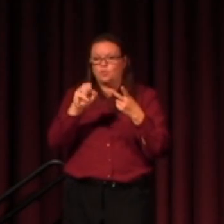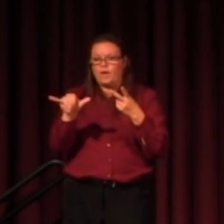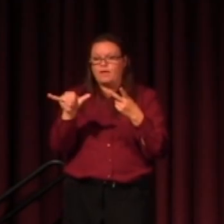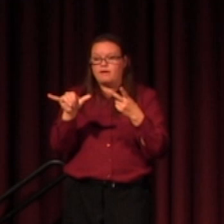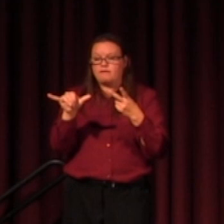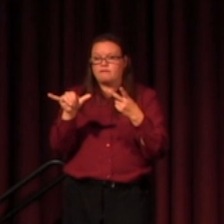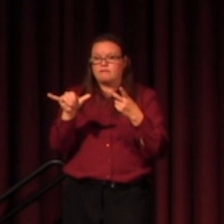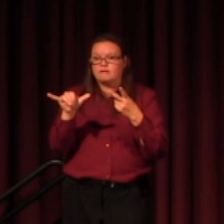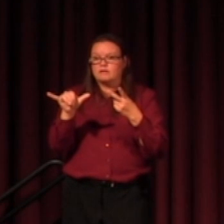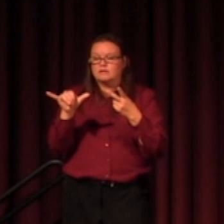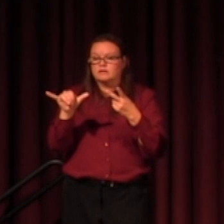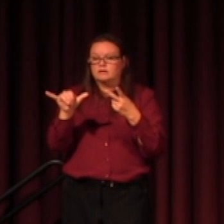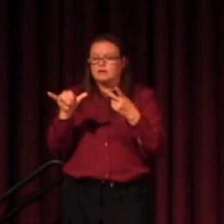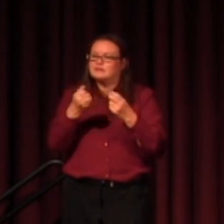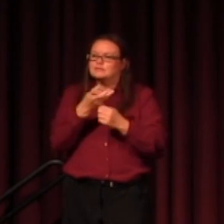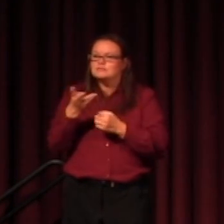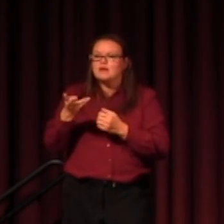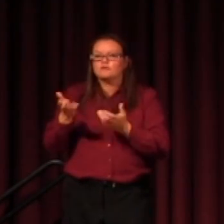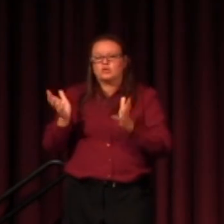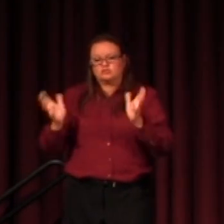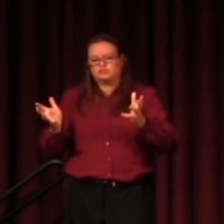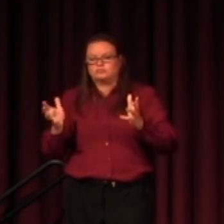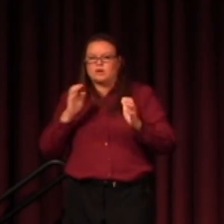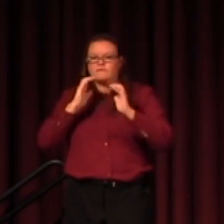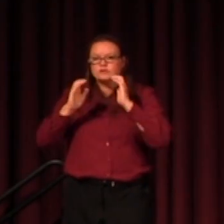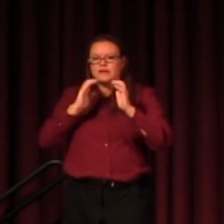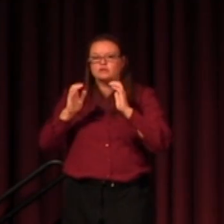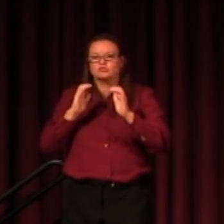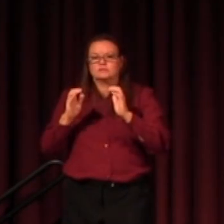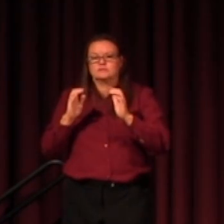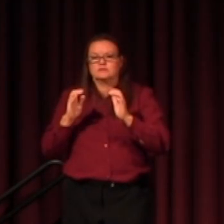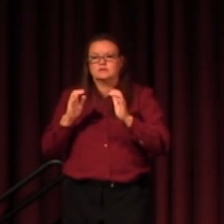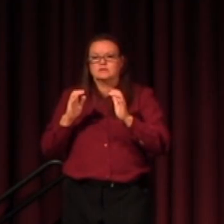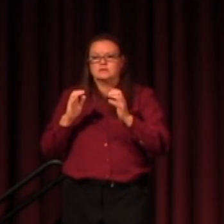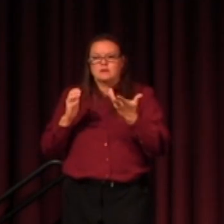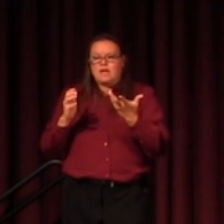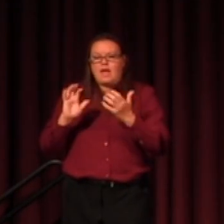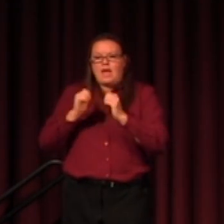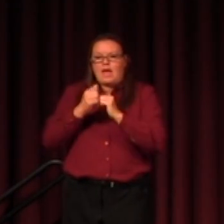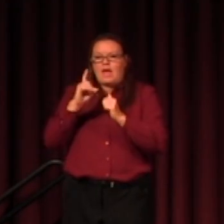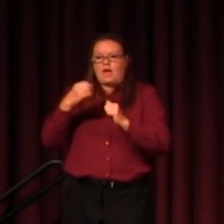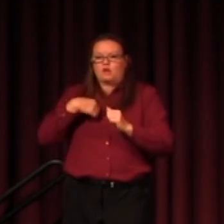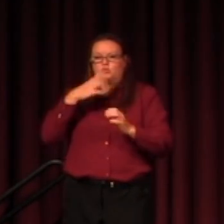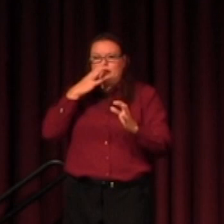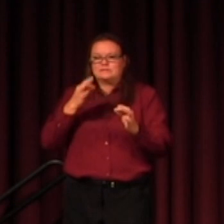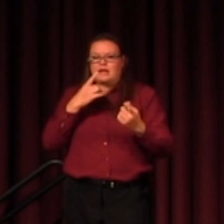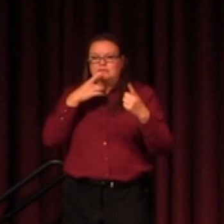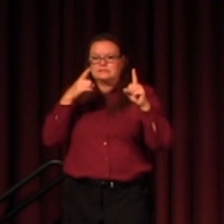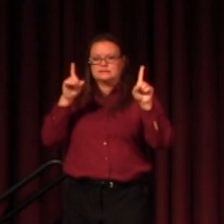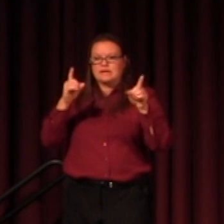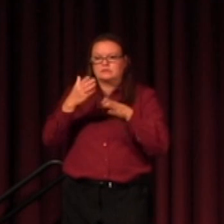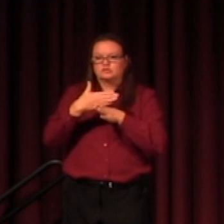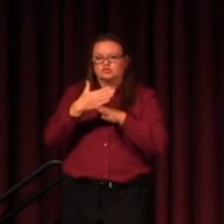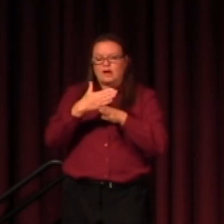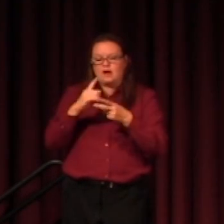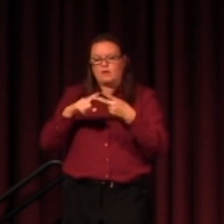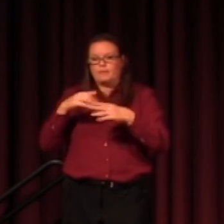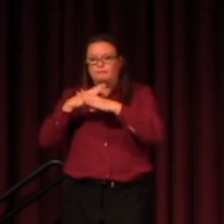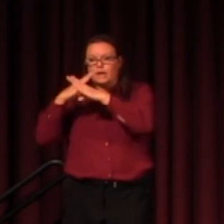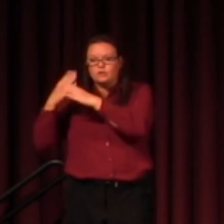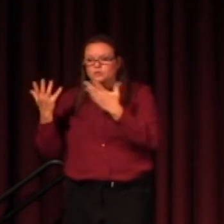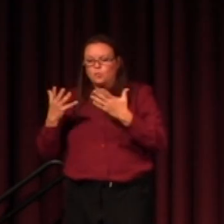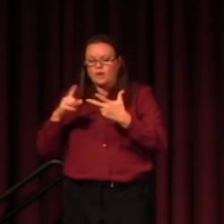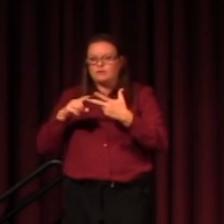A series of conversations bringing people to the table to say, what do we got to do to build a shared definition of success? What are the barriers that we see? What is a